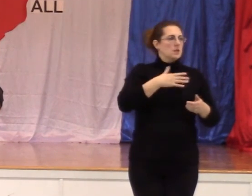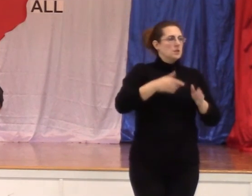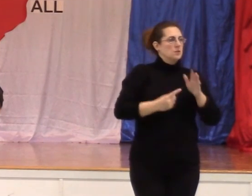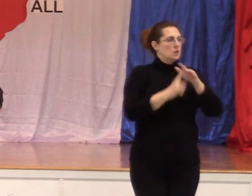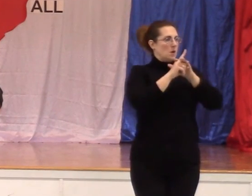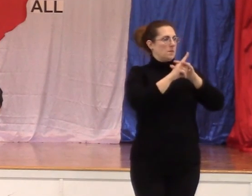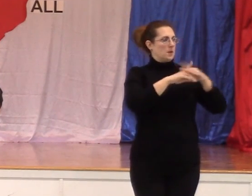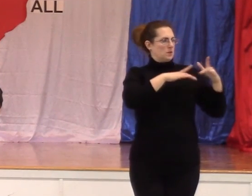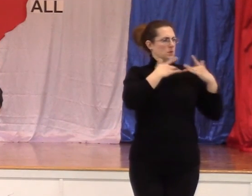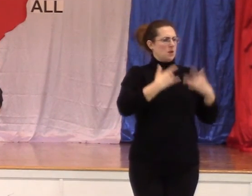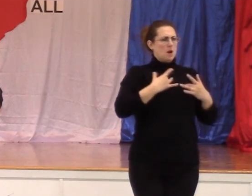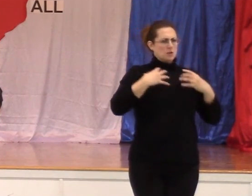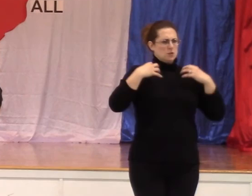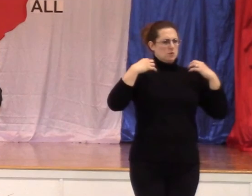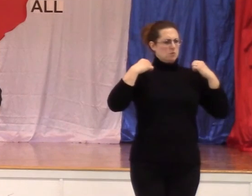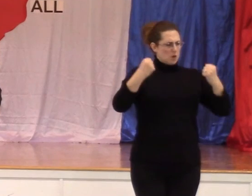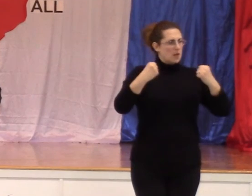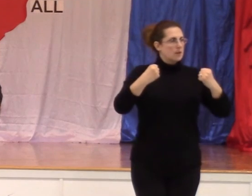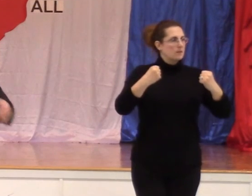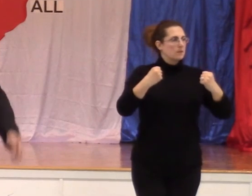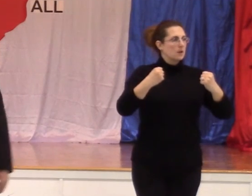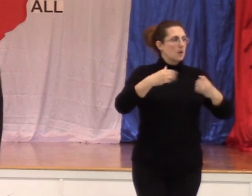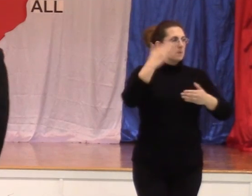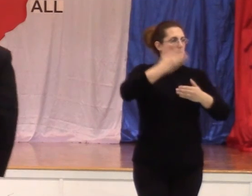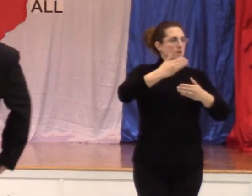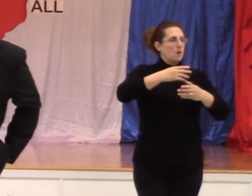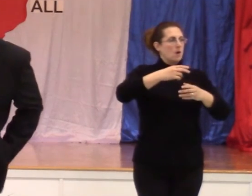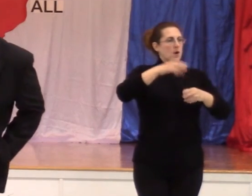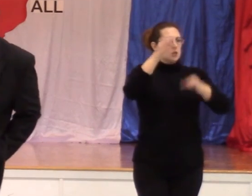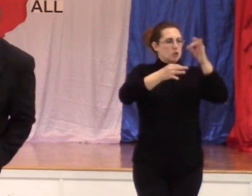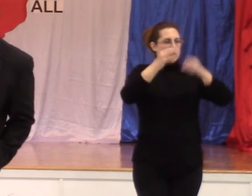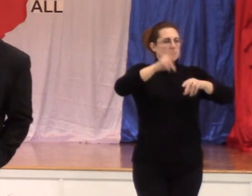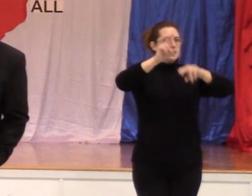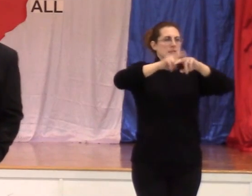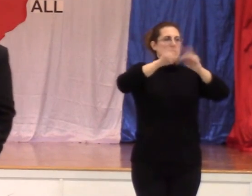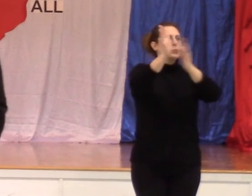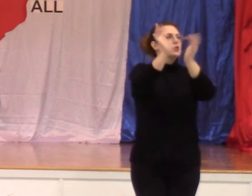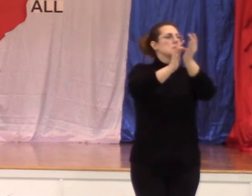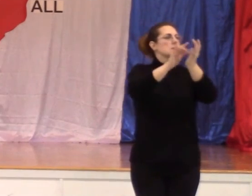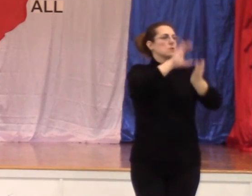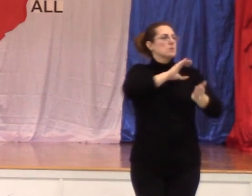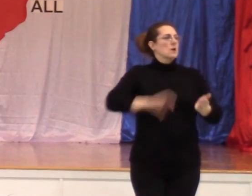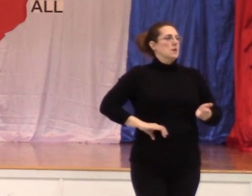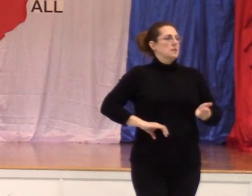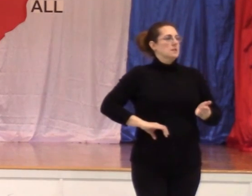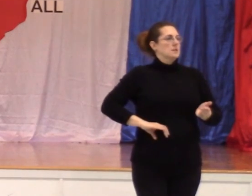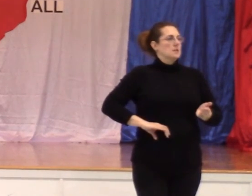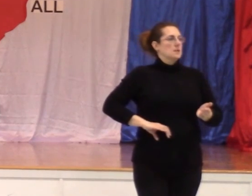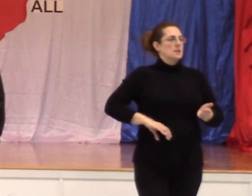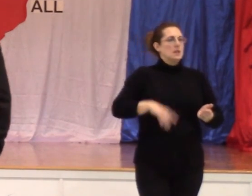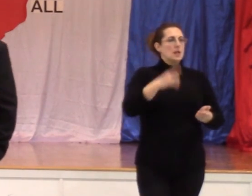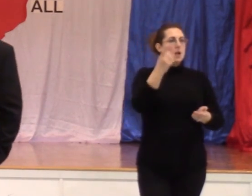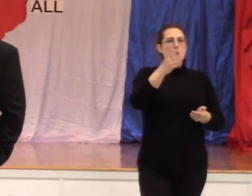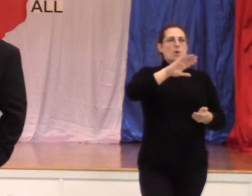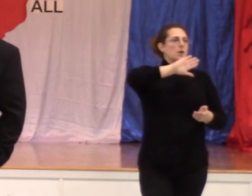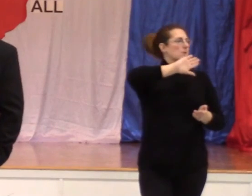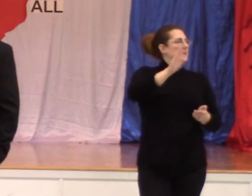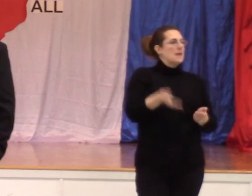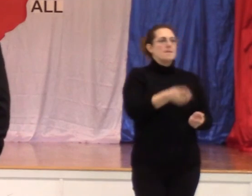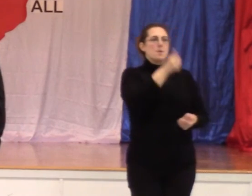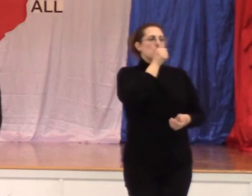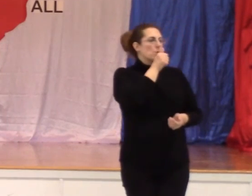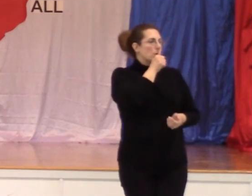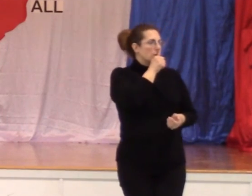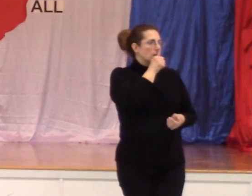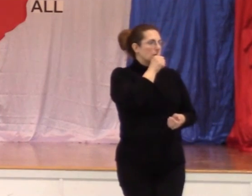that's fearlessness, before the judgment seat of Jesus Christ and give an account of it. And that we will neither privately,